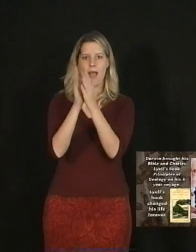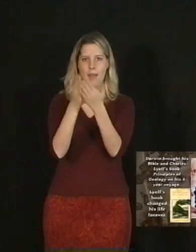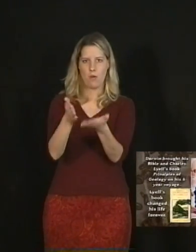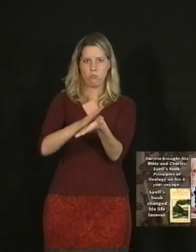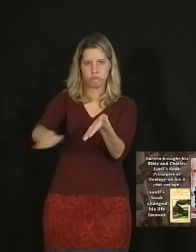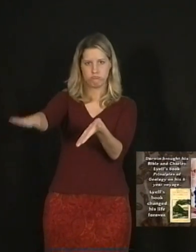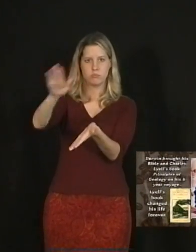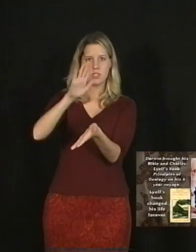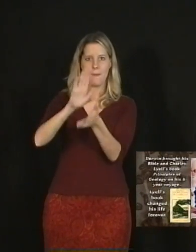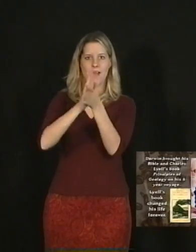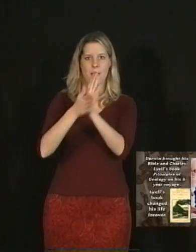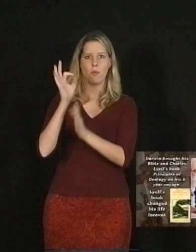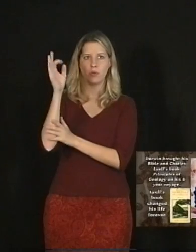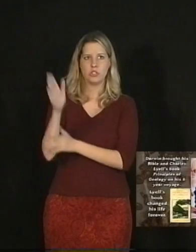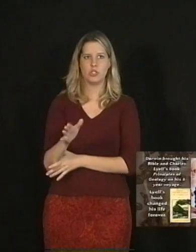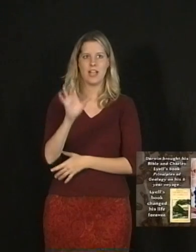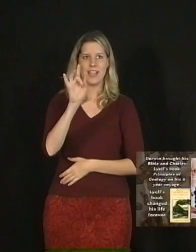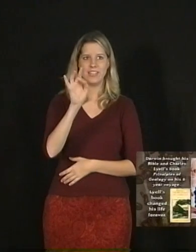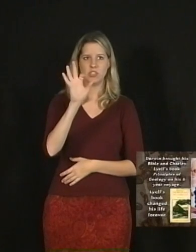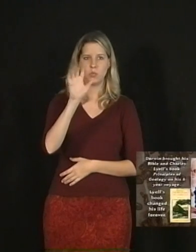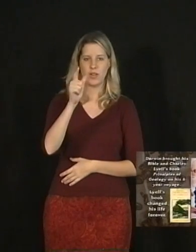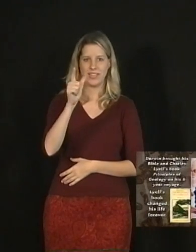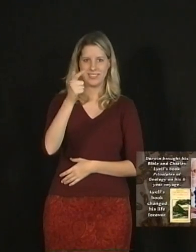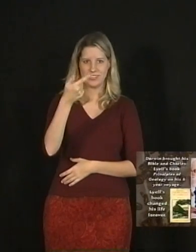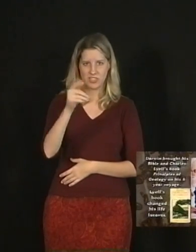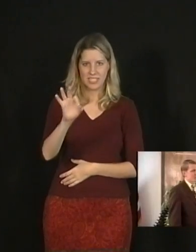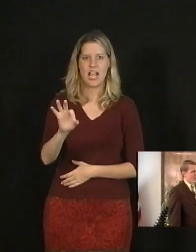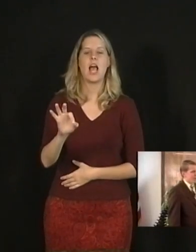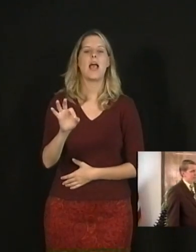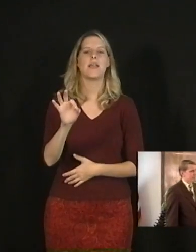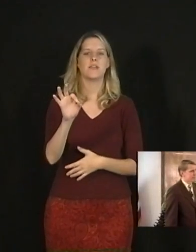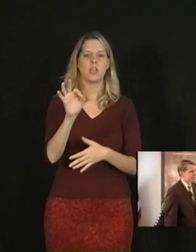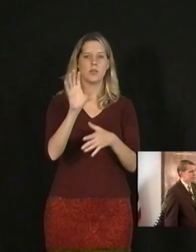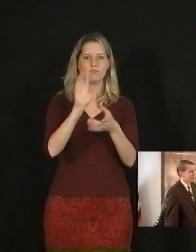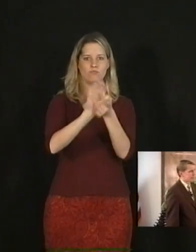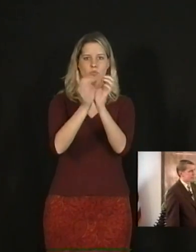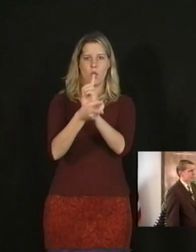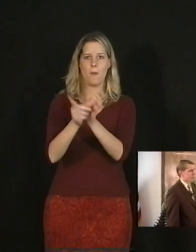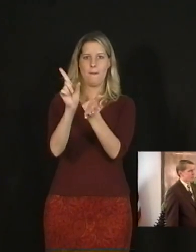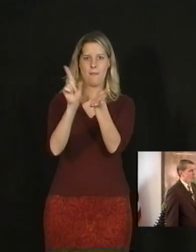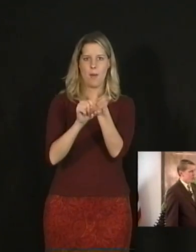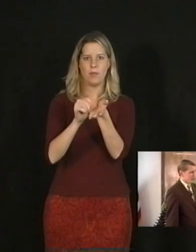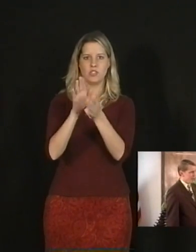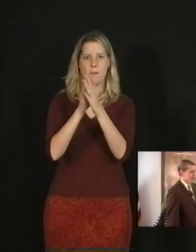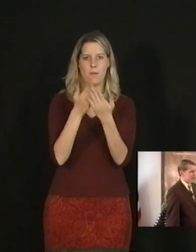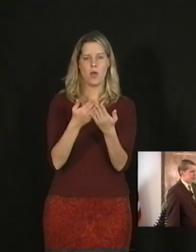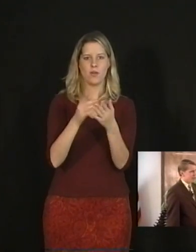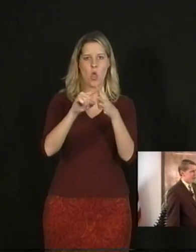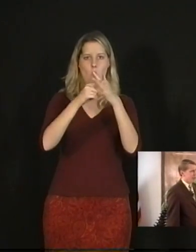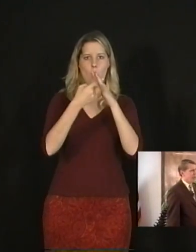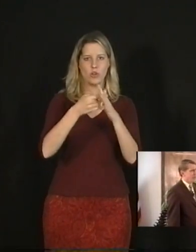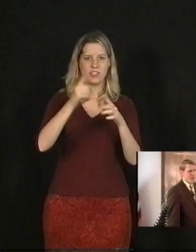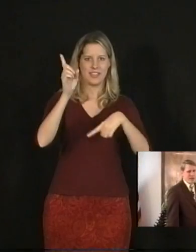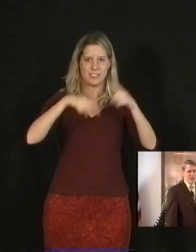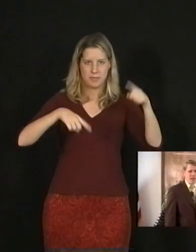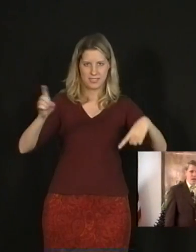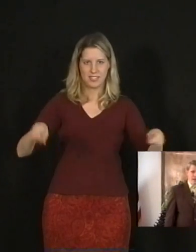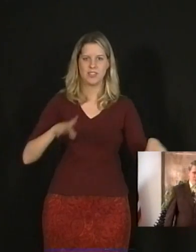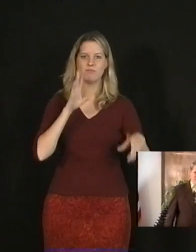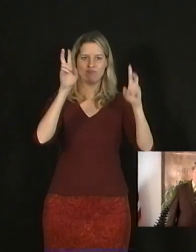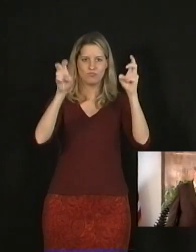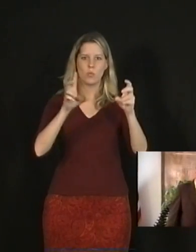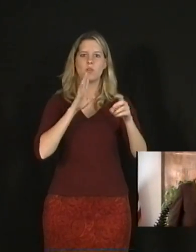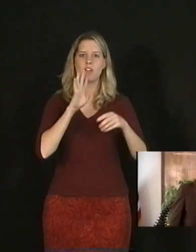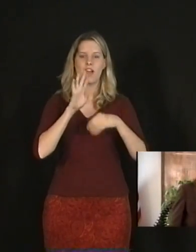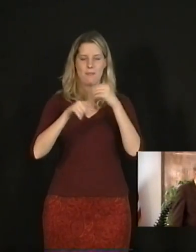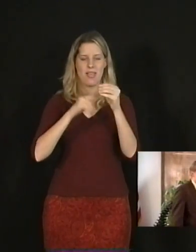In 1859, after 22 years of writing, Darwin finally published his book, The Origin of Species. We'll get into more of that